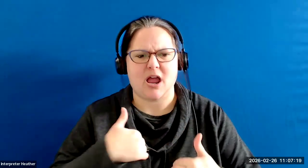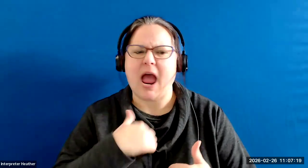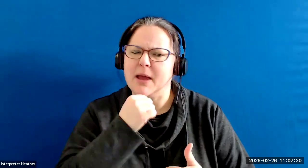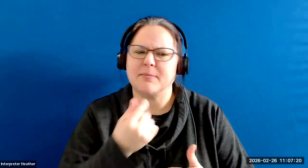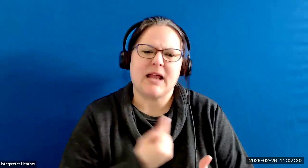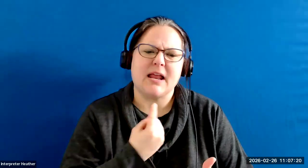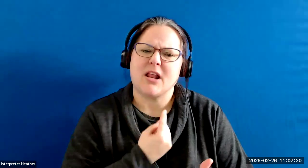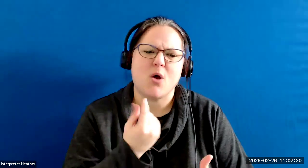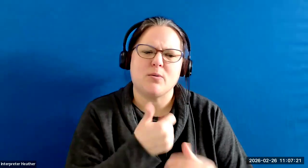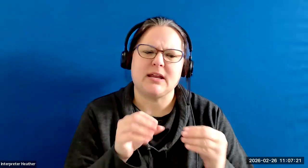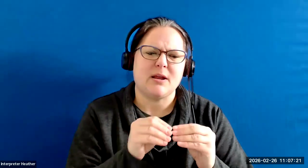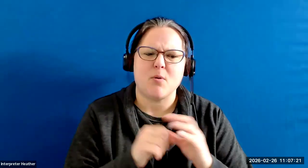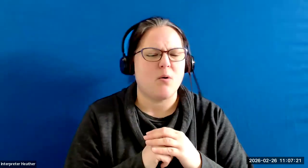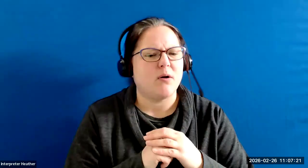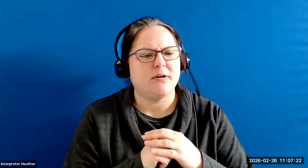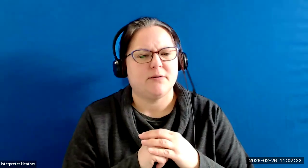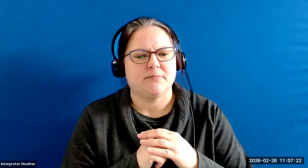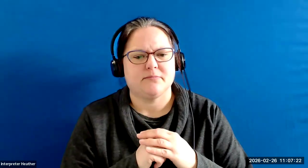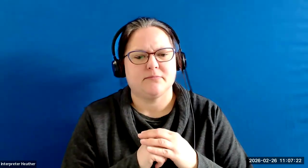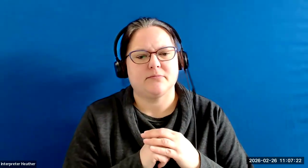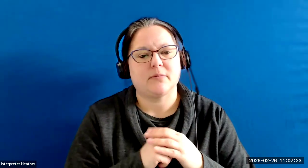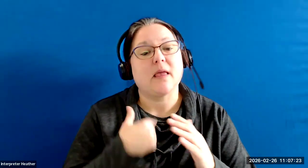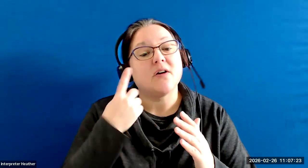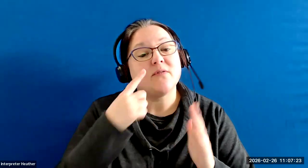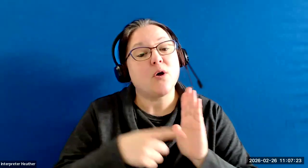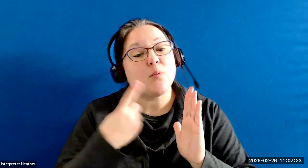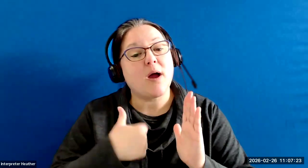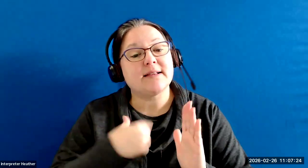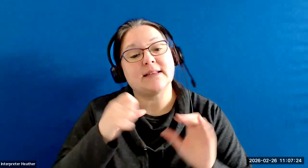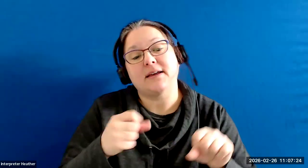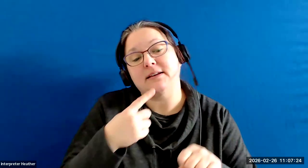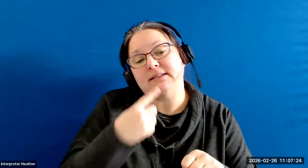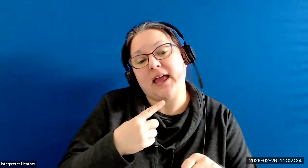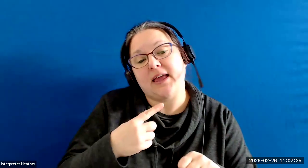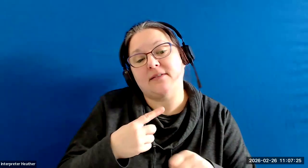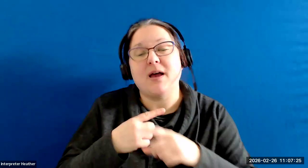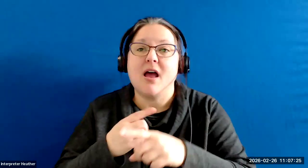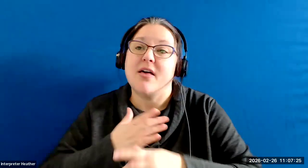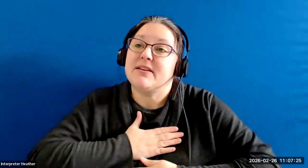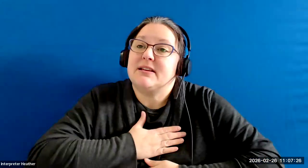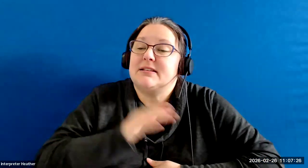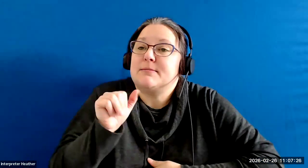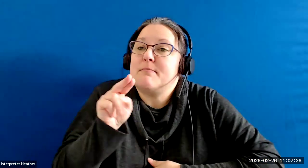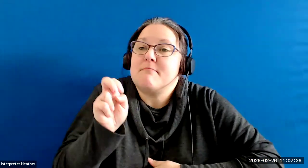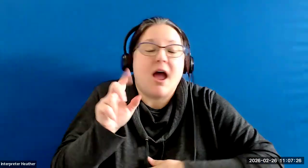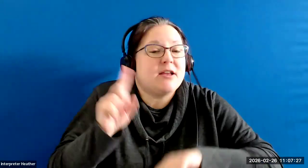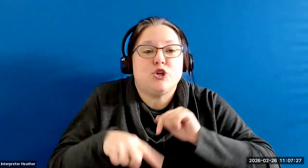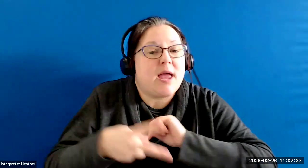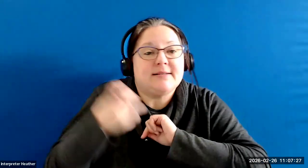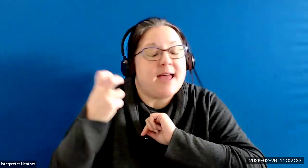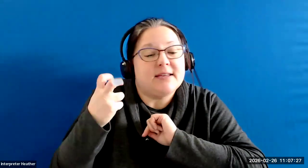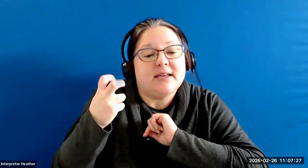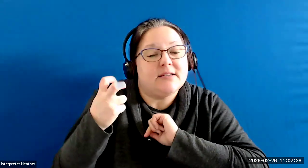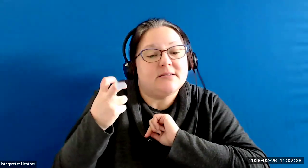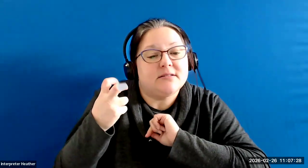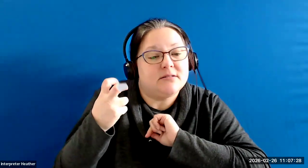alone anymore. For once I can see this is mine, you can't take it.